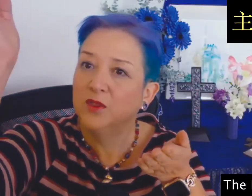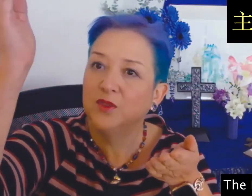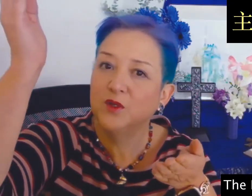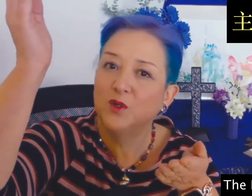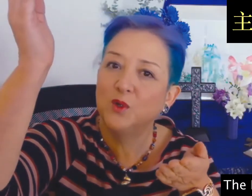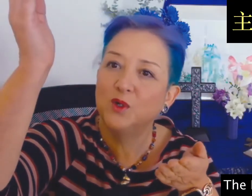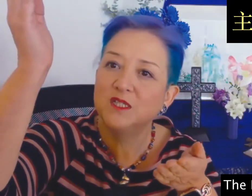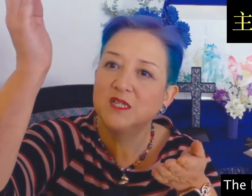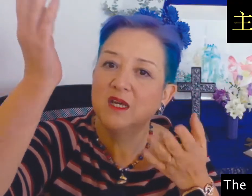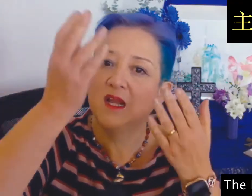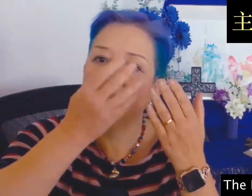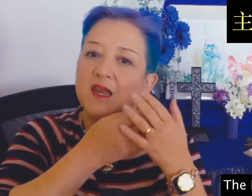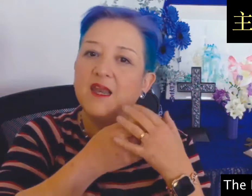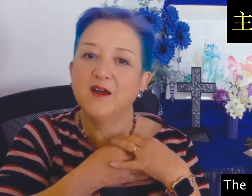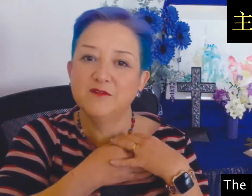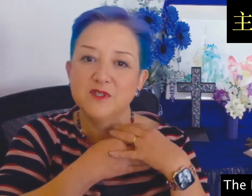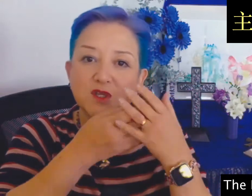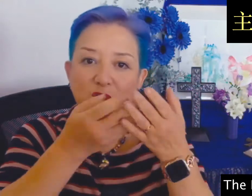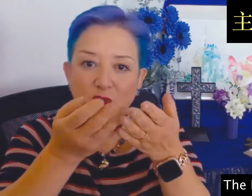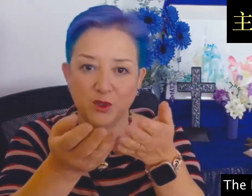The Lord loves you.